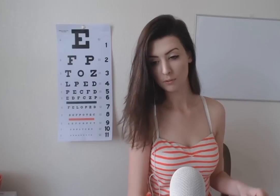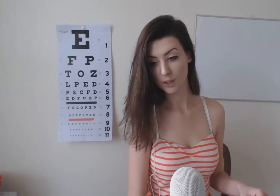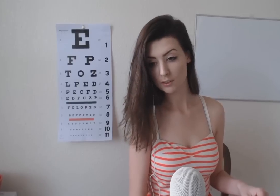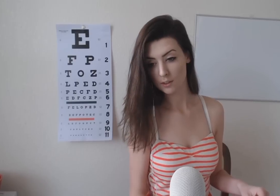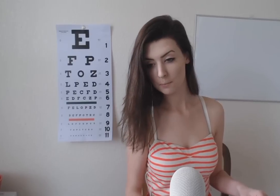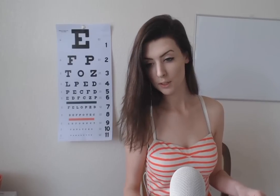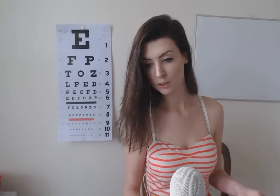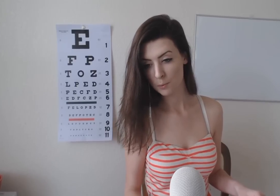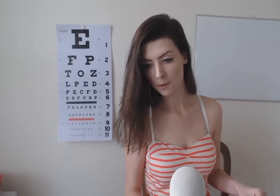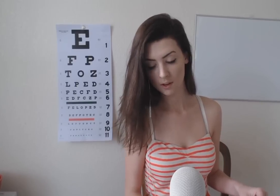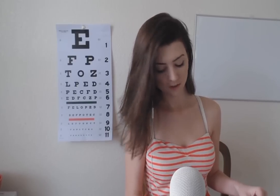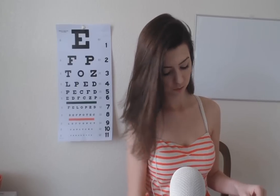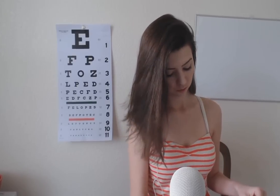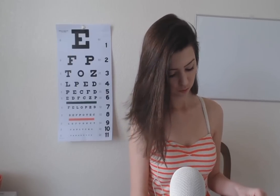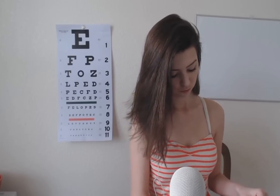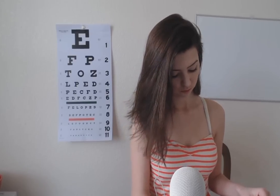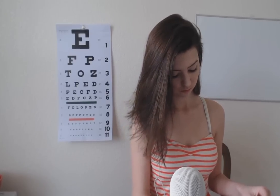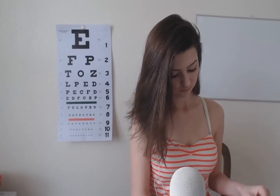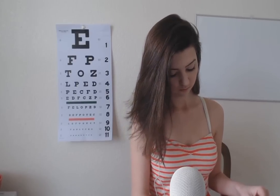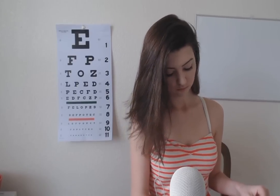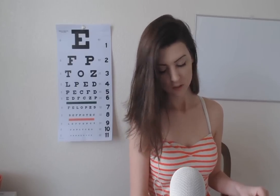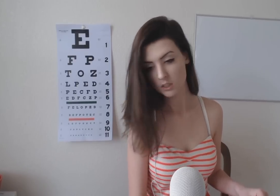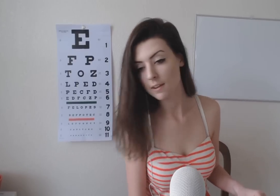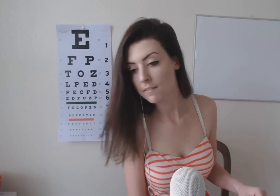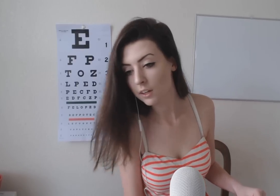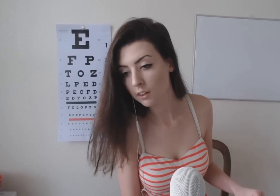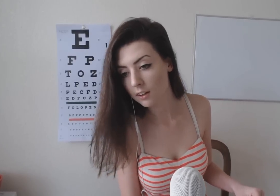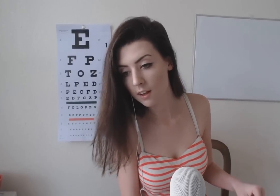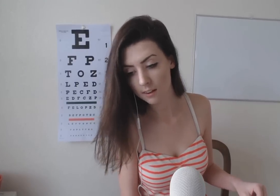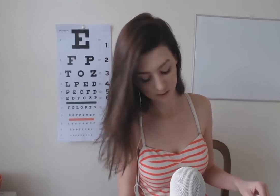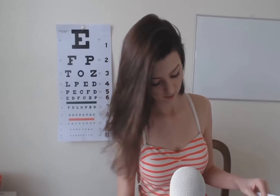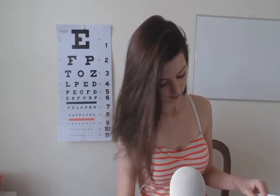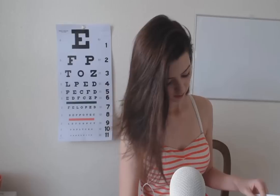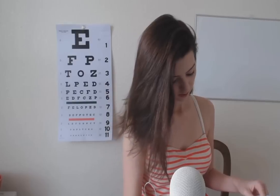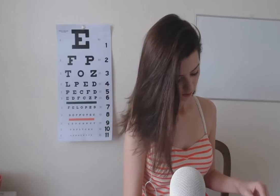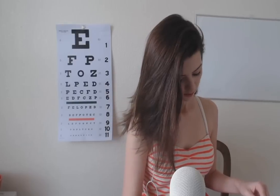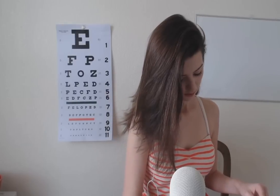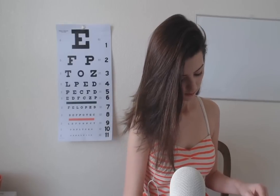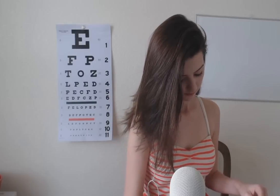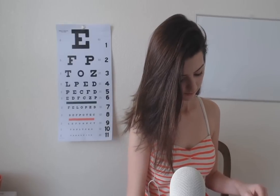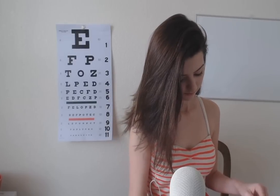Perfect, so that makes you mine. 7 o'clock.